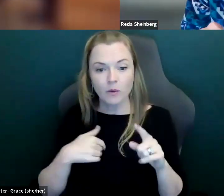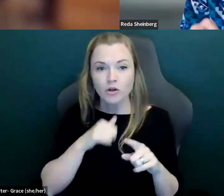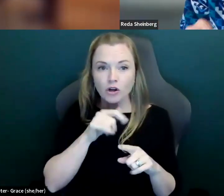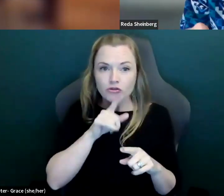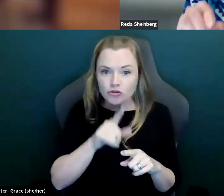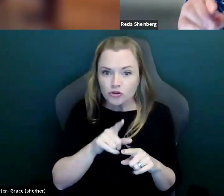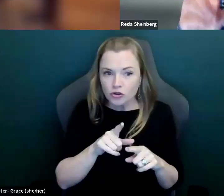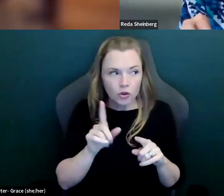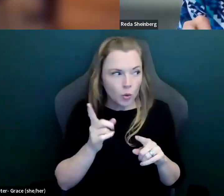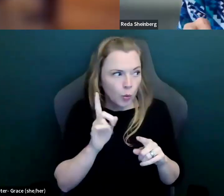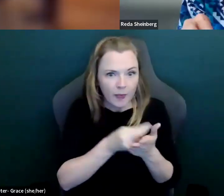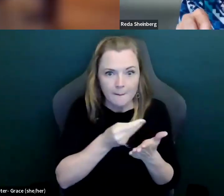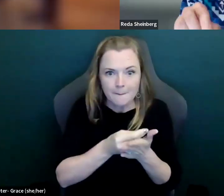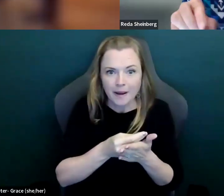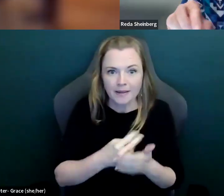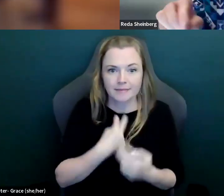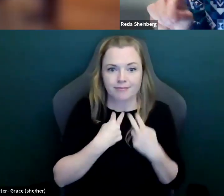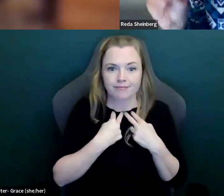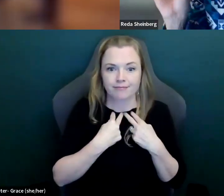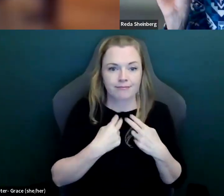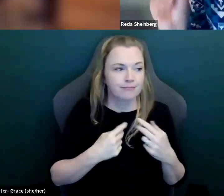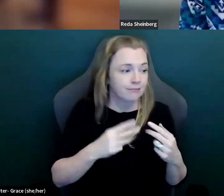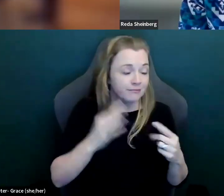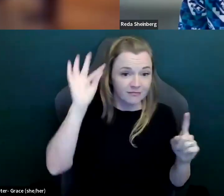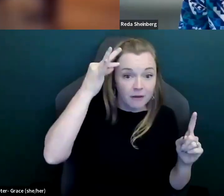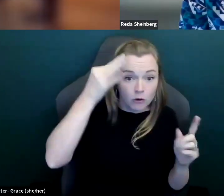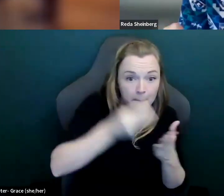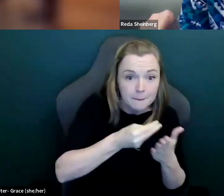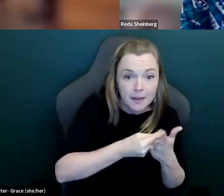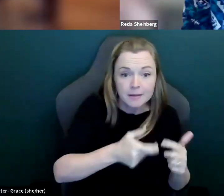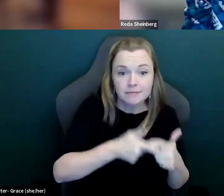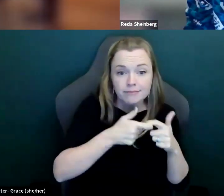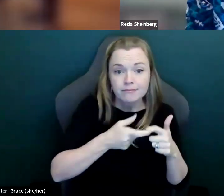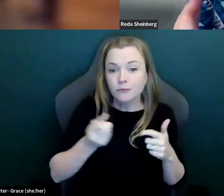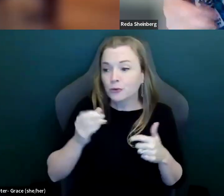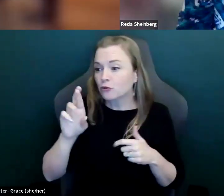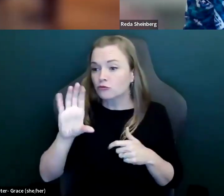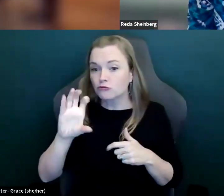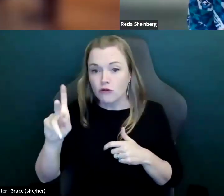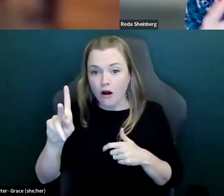money stopped, which is probably federal, or whether Rockville Housing is just